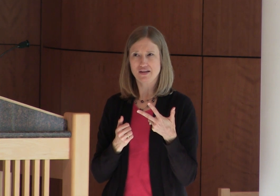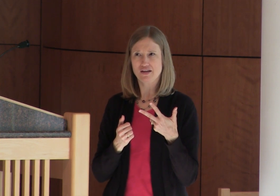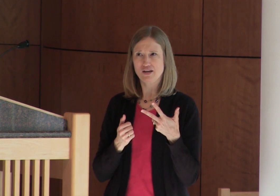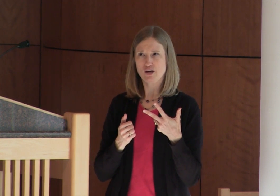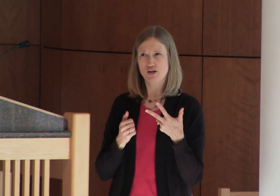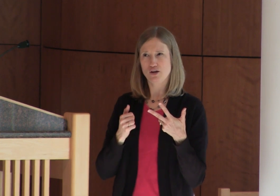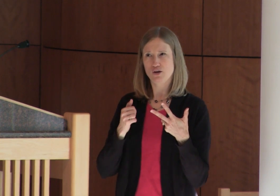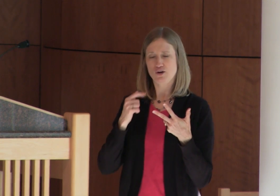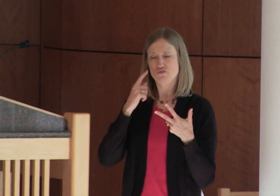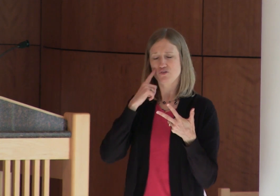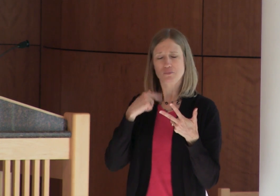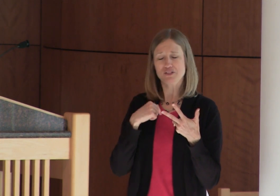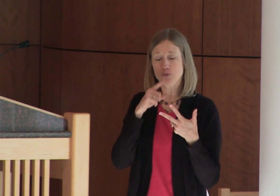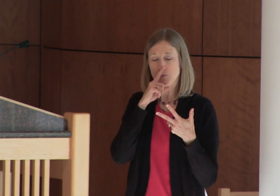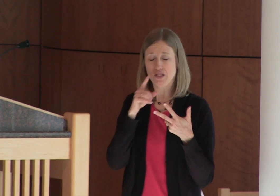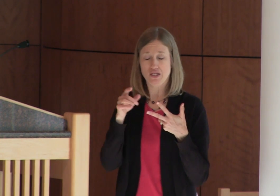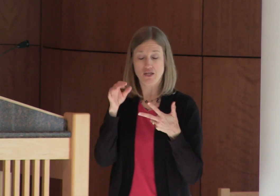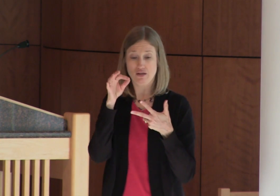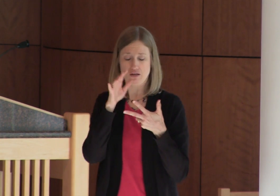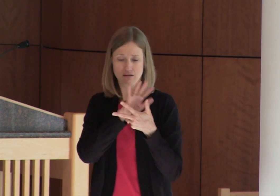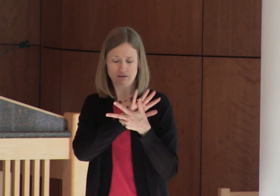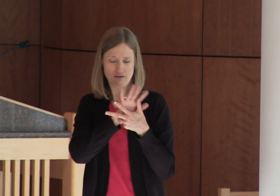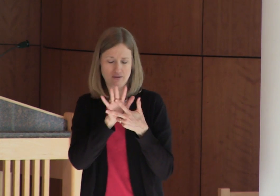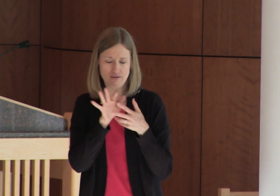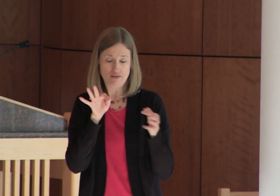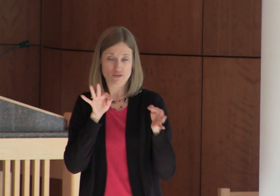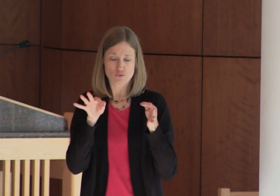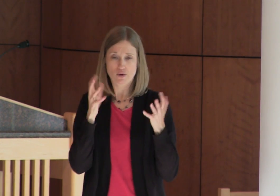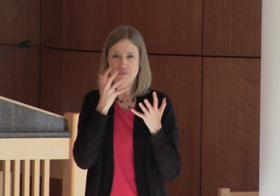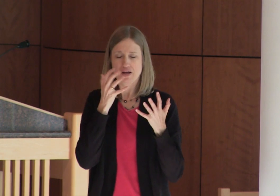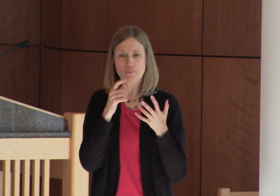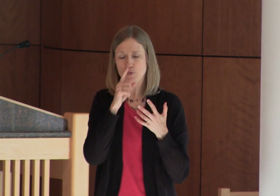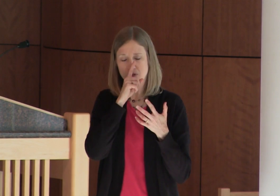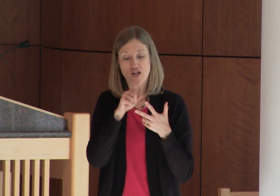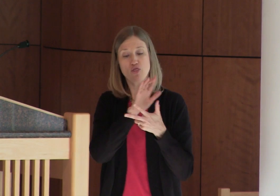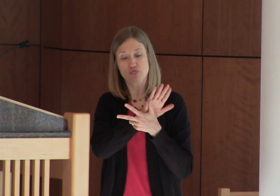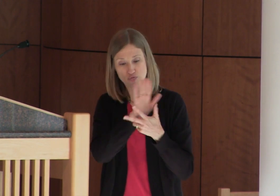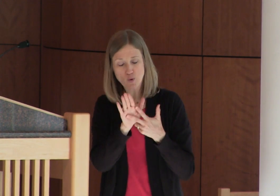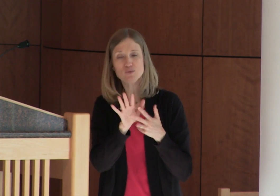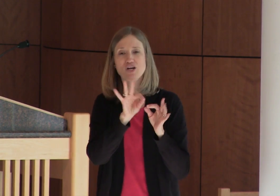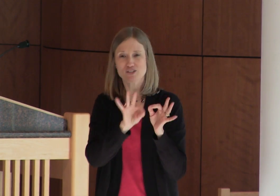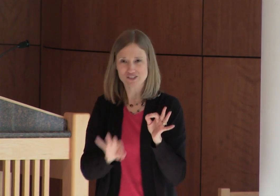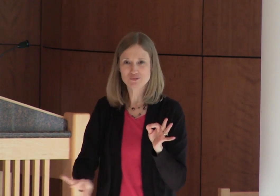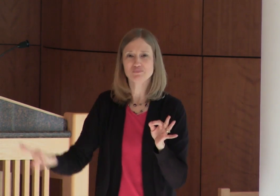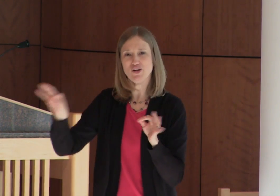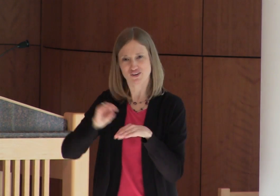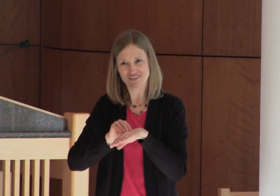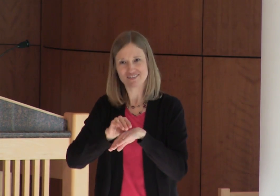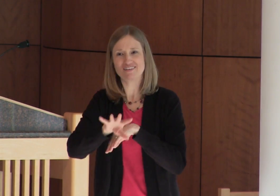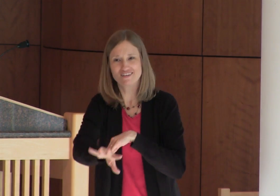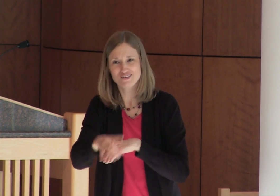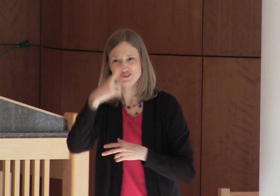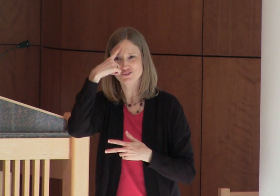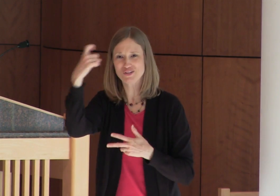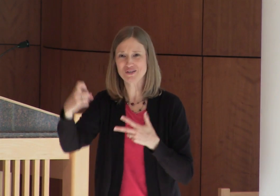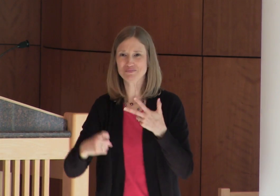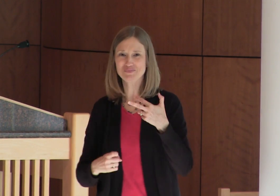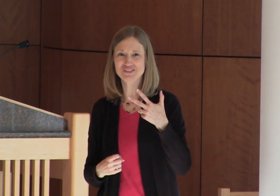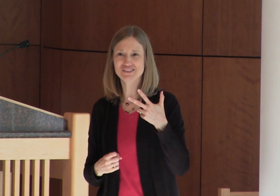three and to share only three of those what I'd call spirit-generated dreams and the way that Peace and its members have